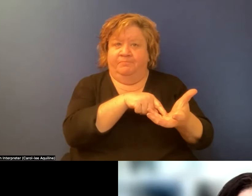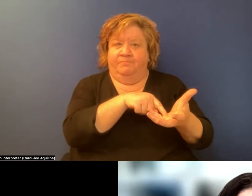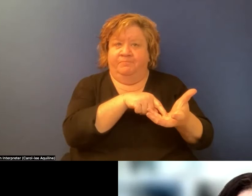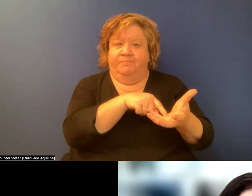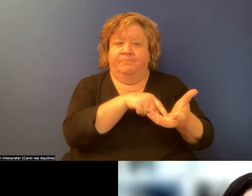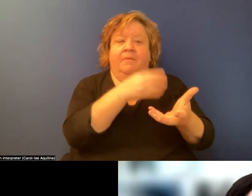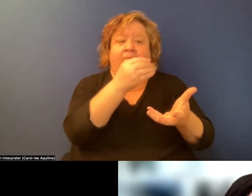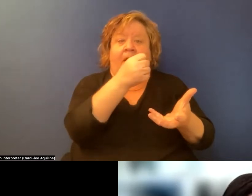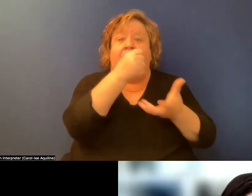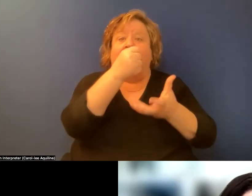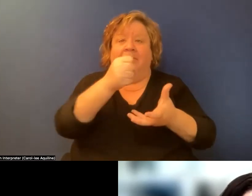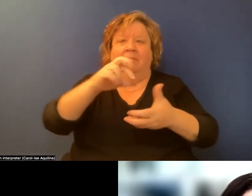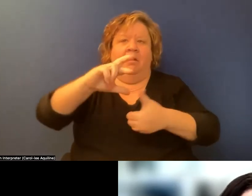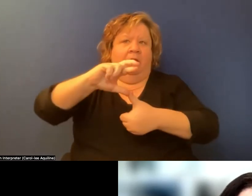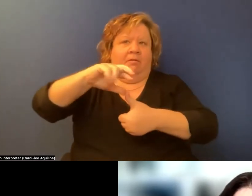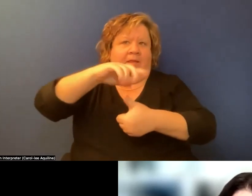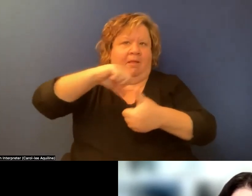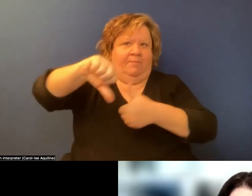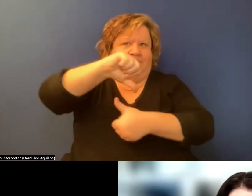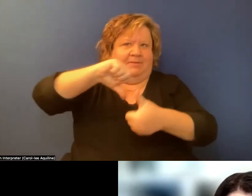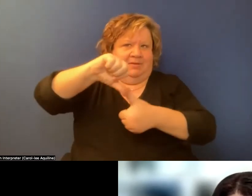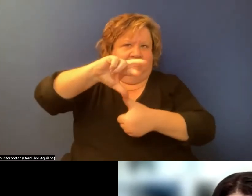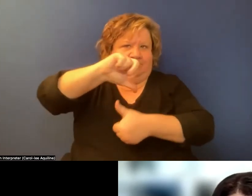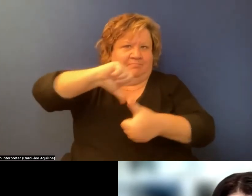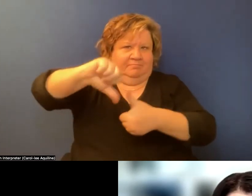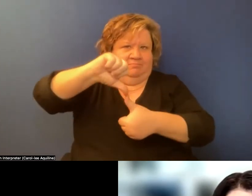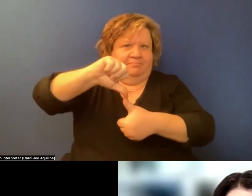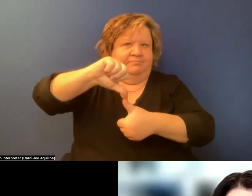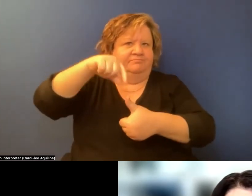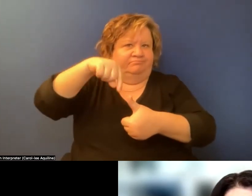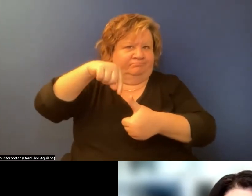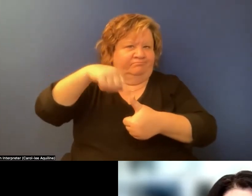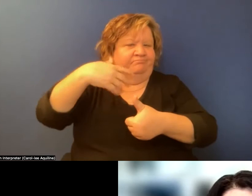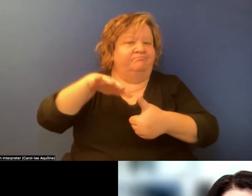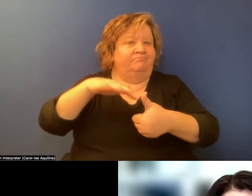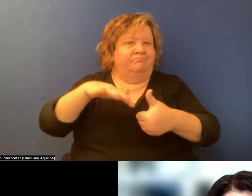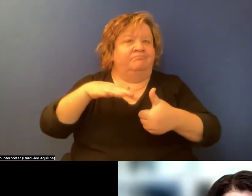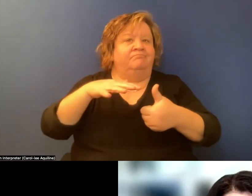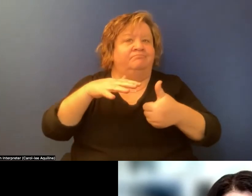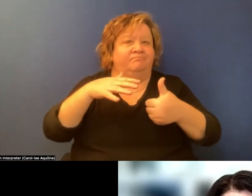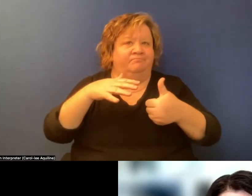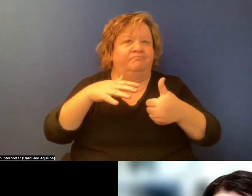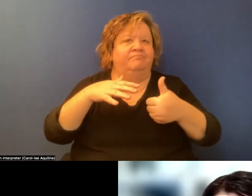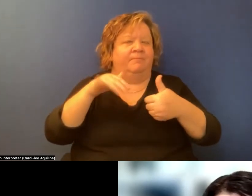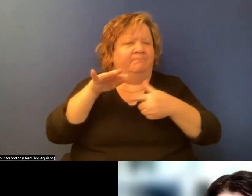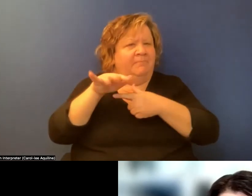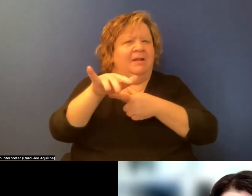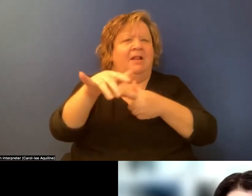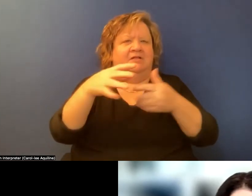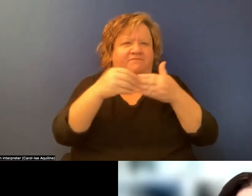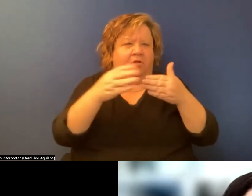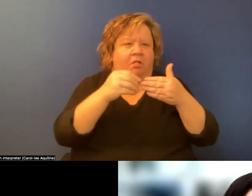that's being provided to the Canada Caribbean Resilience Facility, which will be used to assess gaps in gender